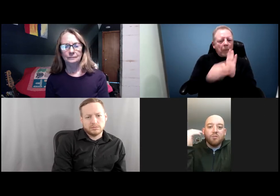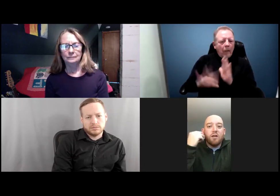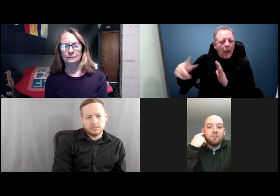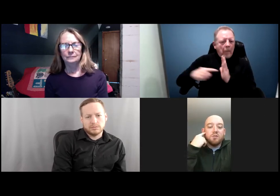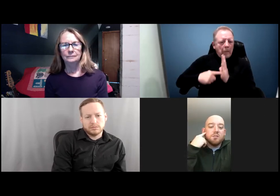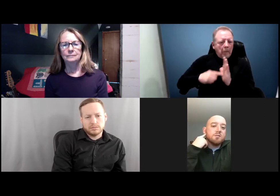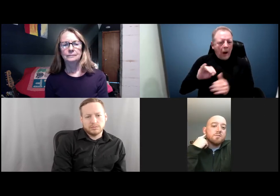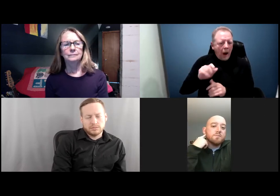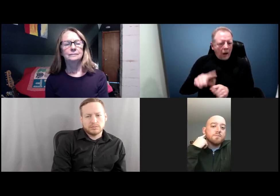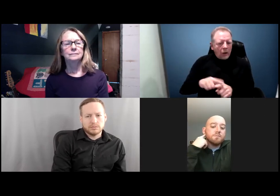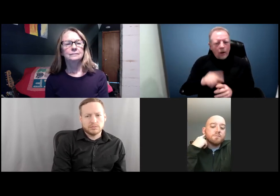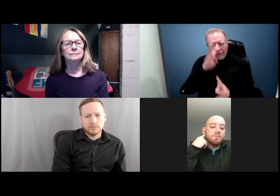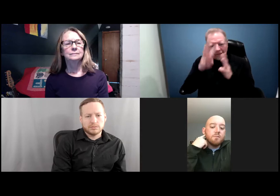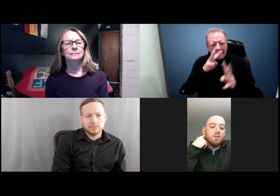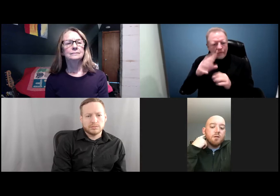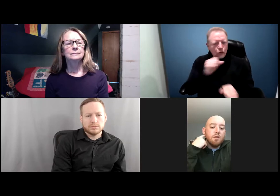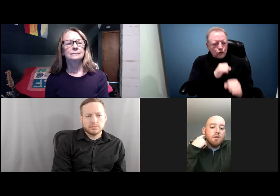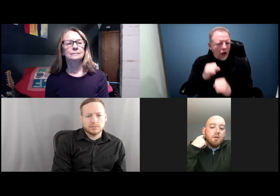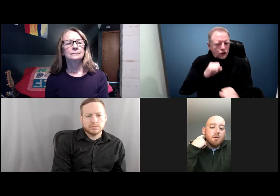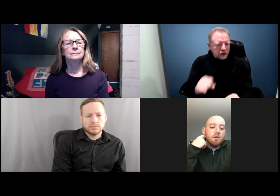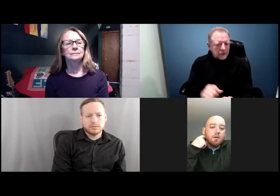interview strategies.